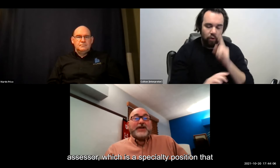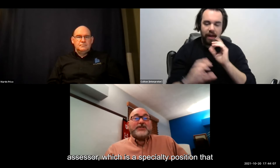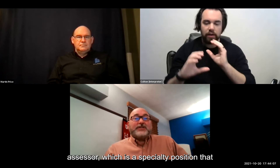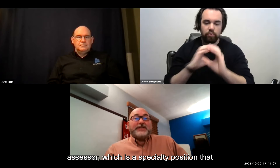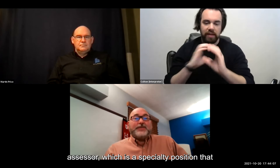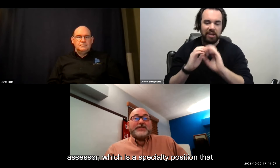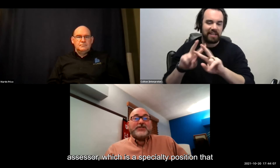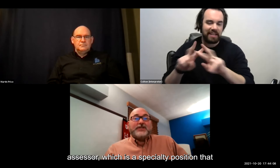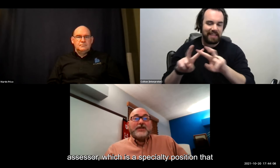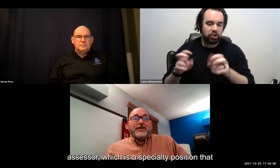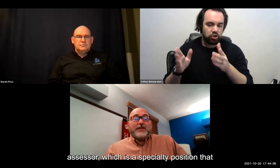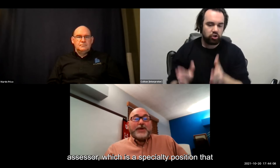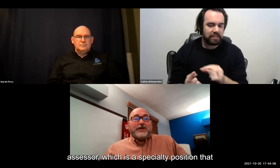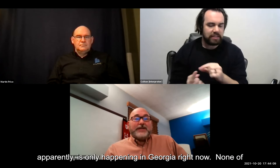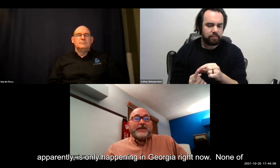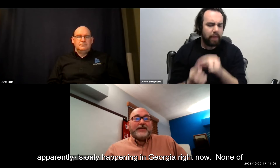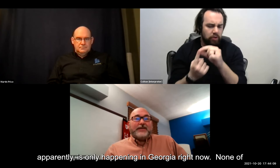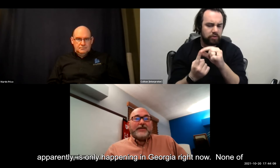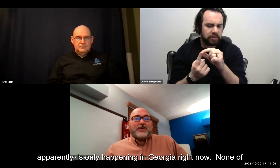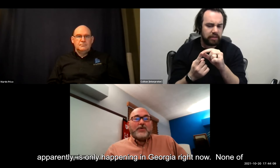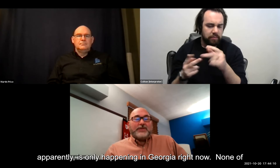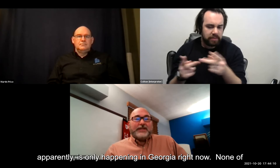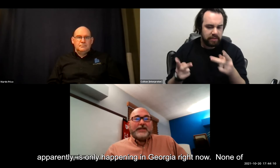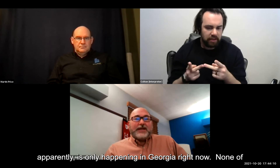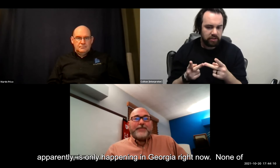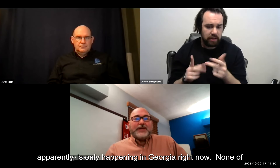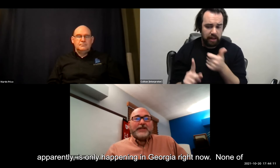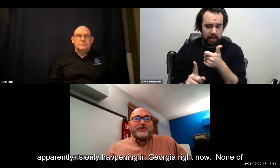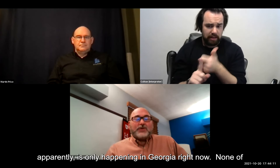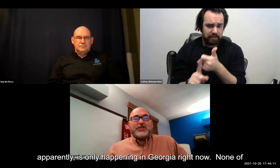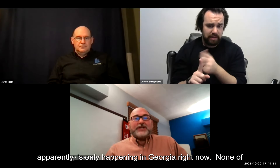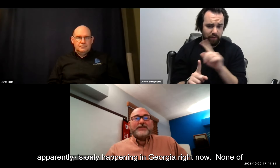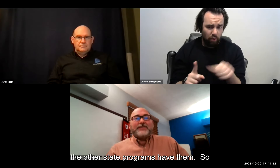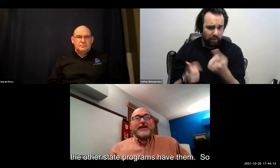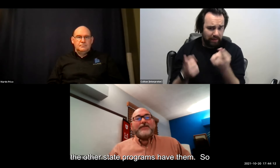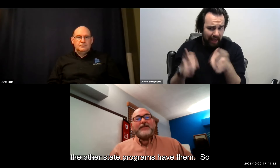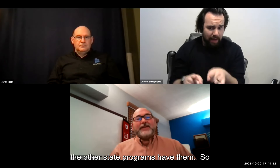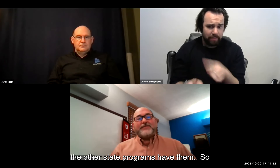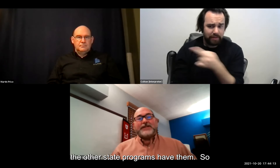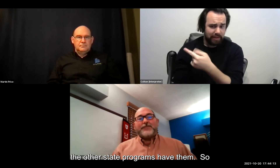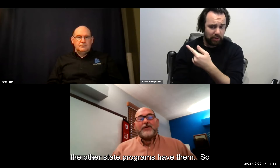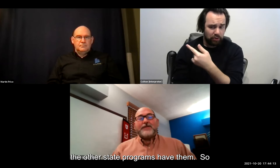is a specialty position that apparently is only happening in Georgia right